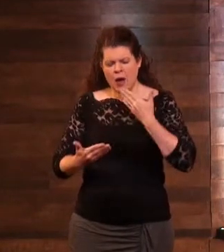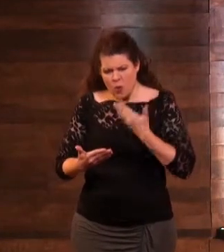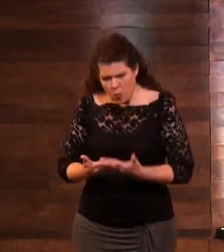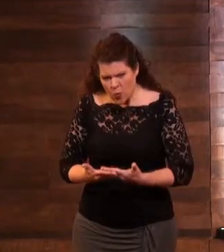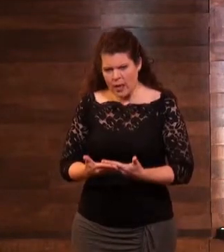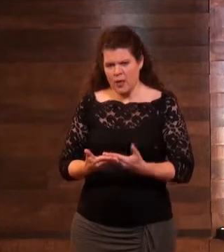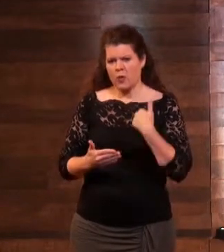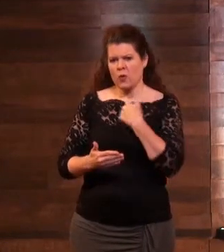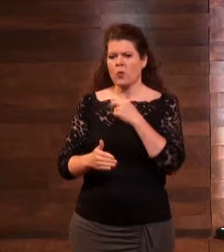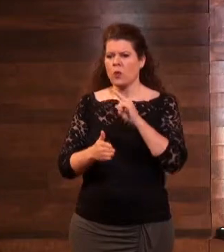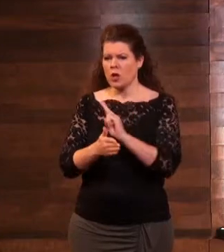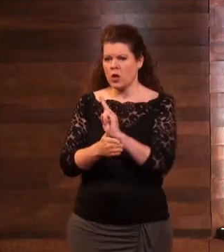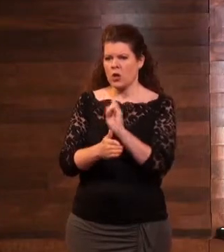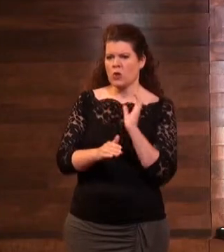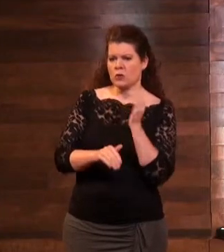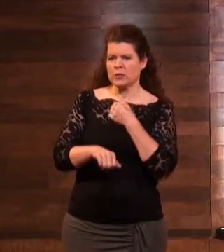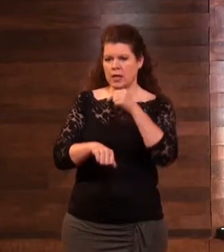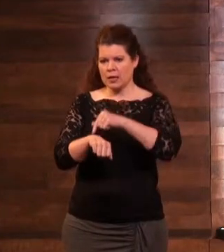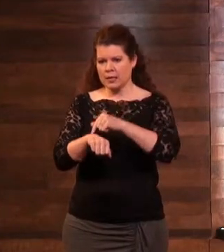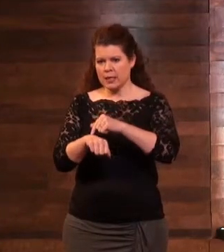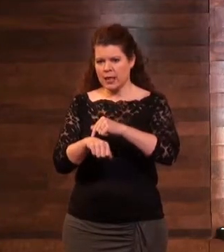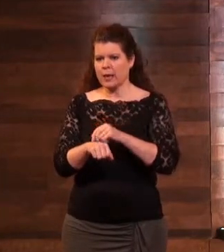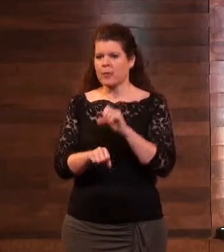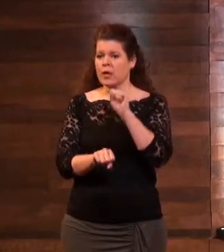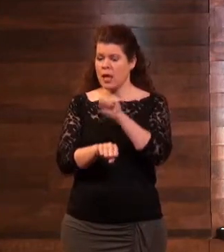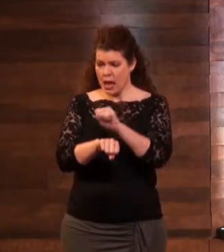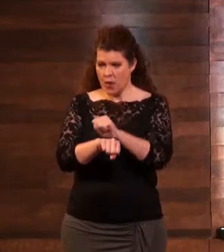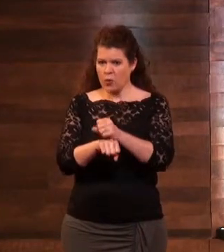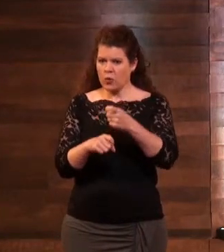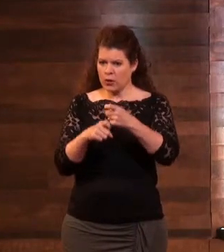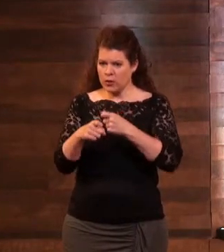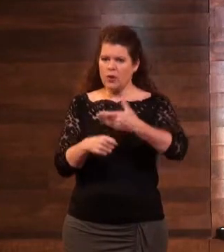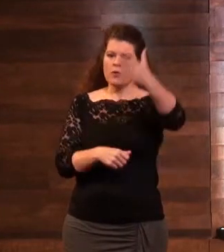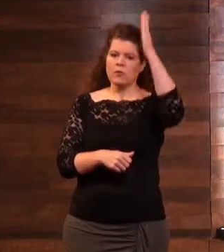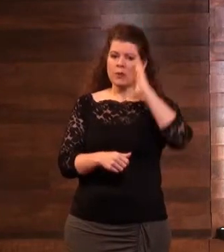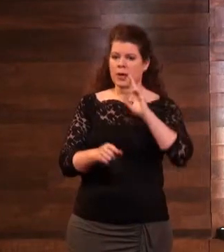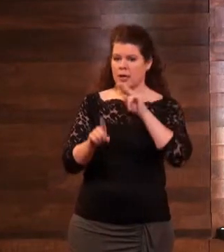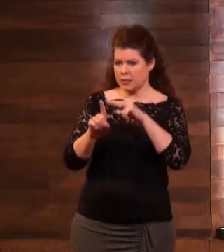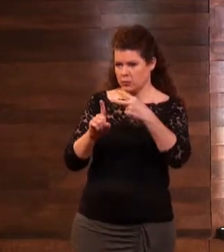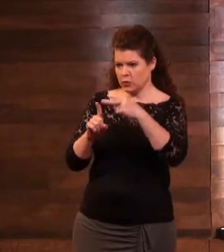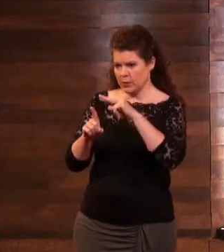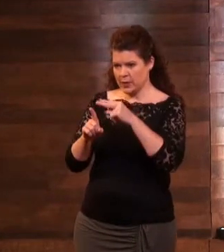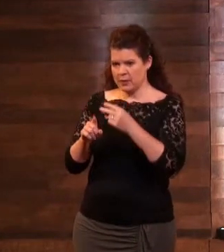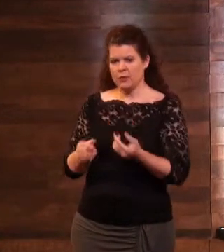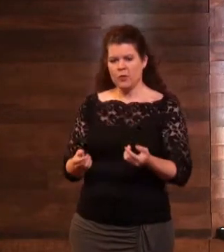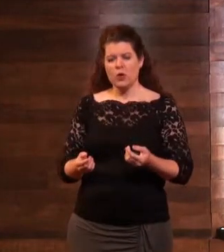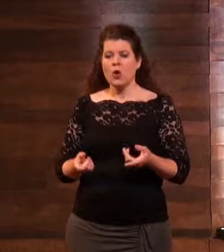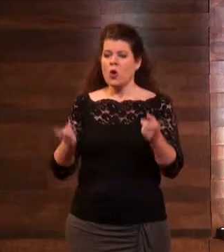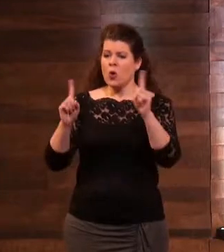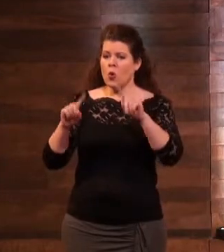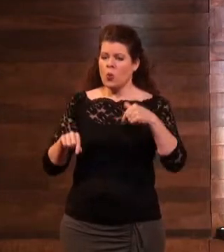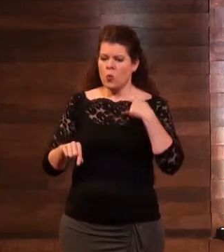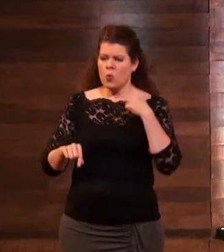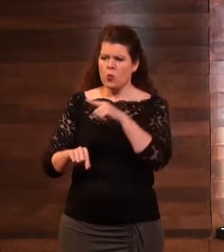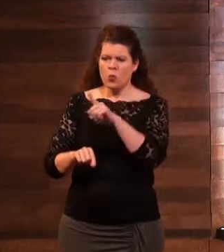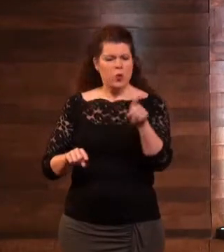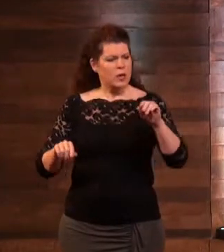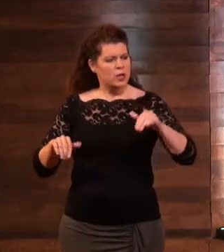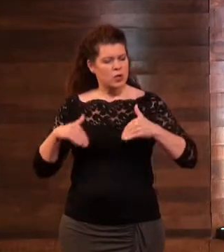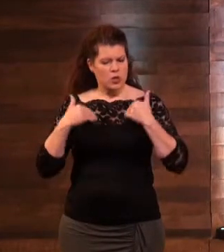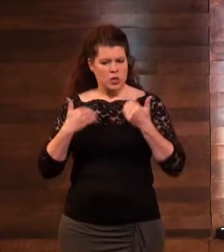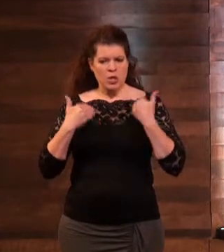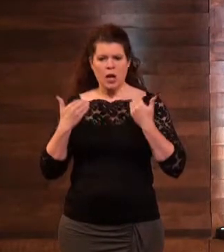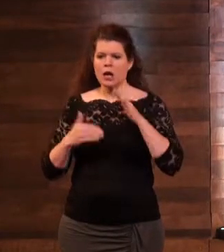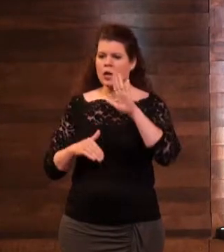God's perspective. When you're a young person, your job, your work, is school. Your